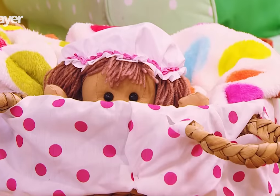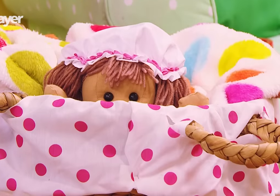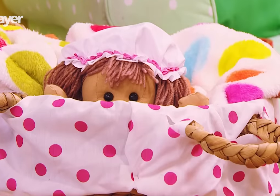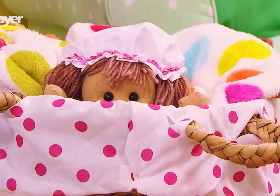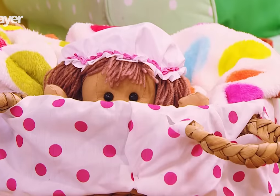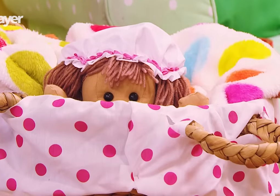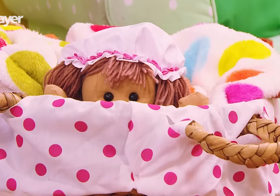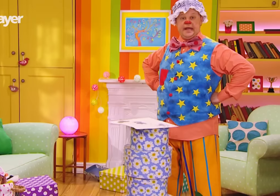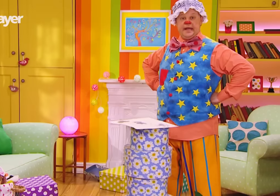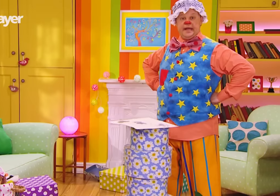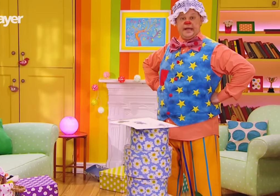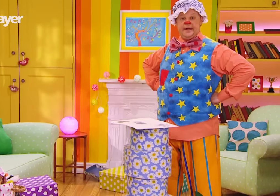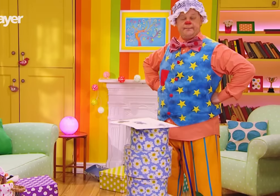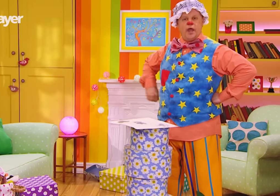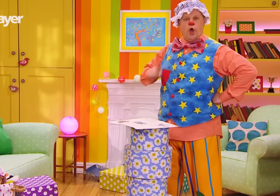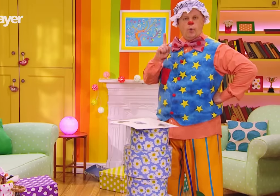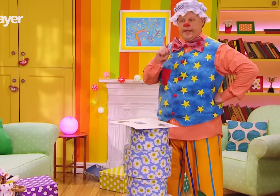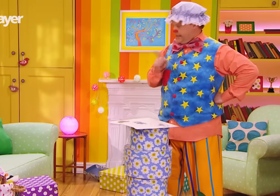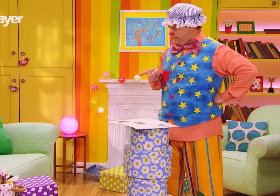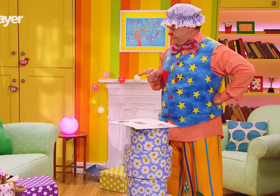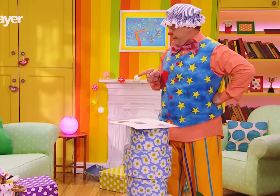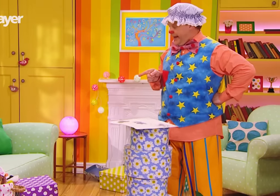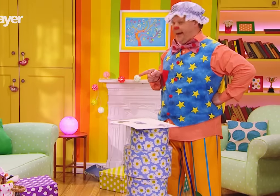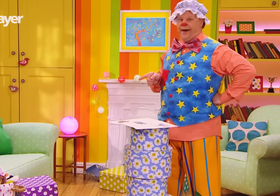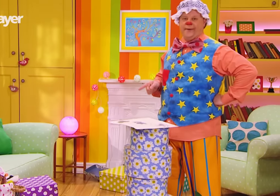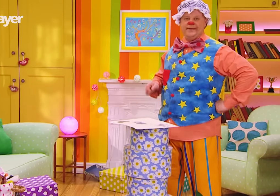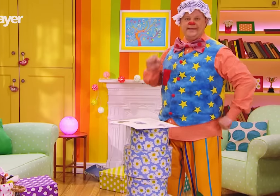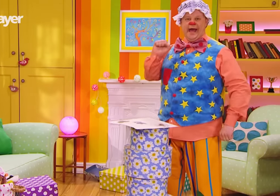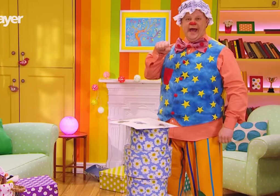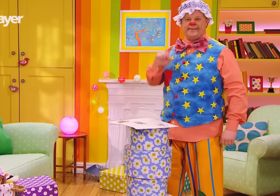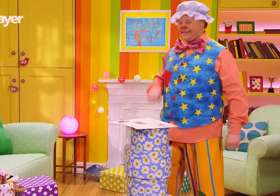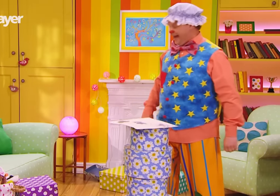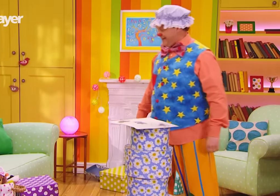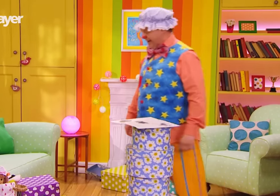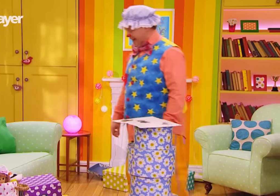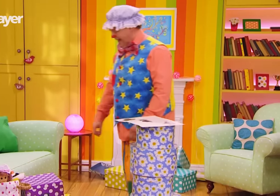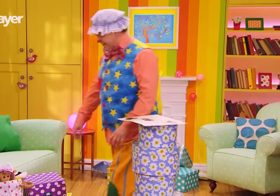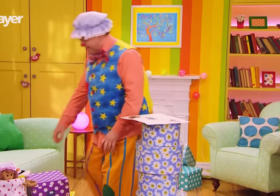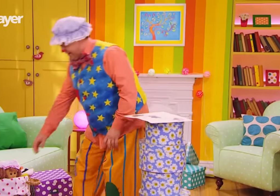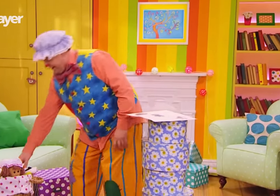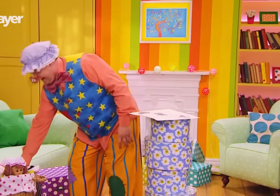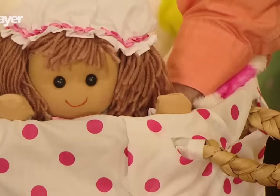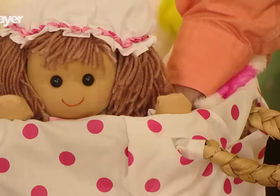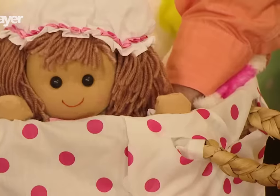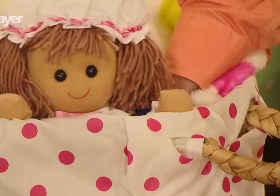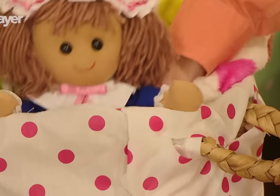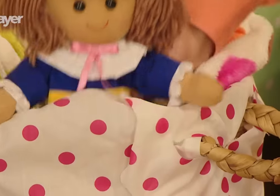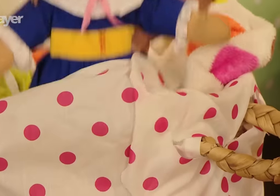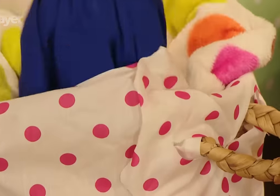the toy box. Take her out, Wait. Mr. Tumble. Oh, yes, there she is. Oh.